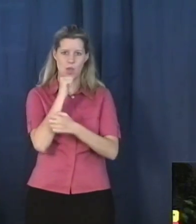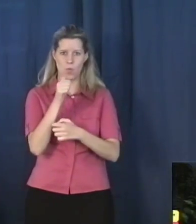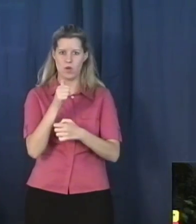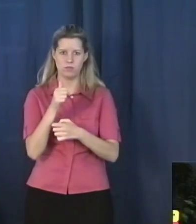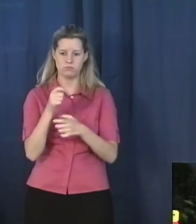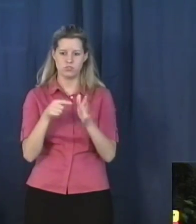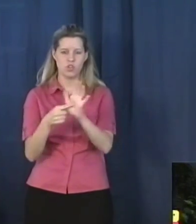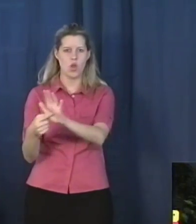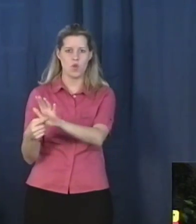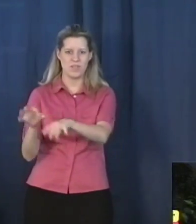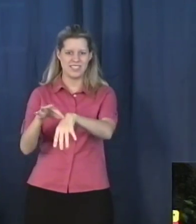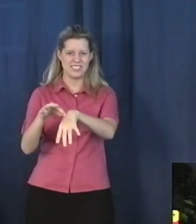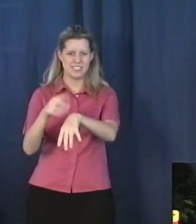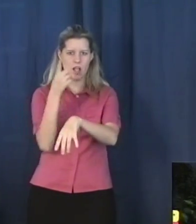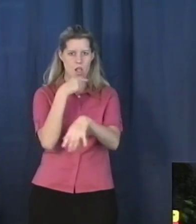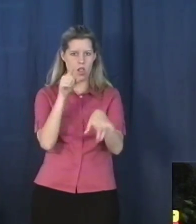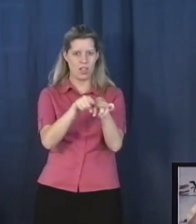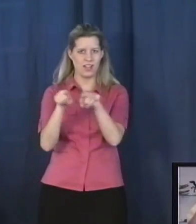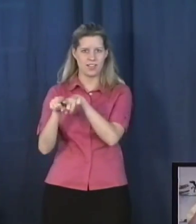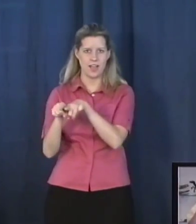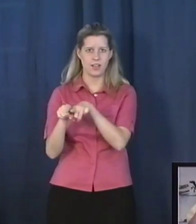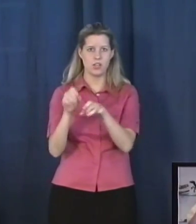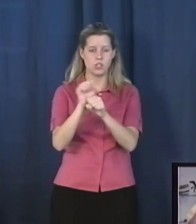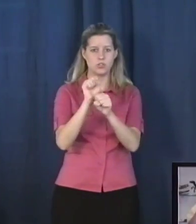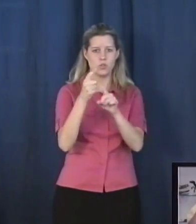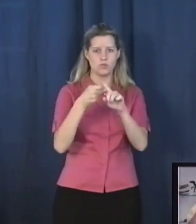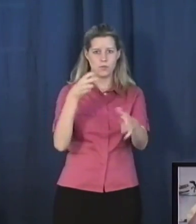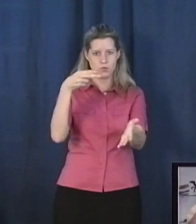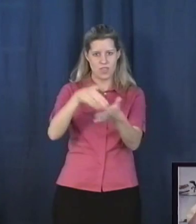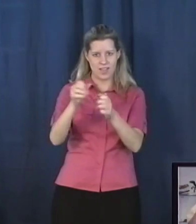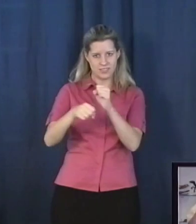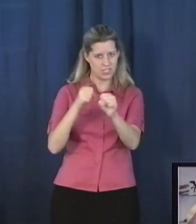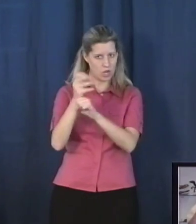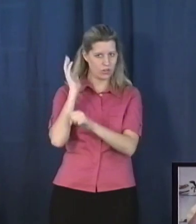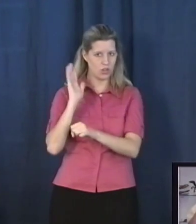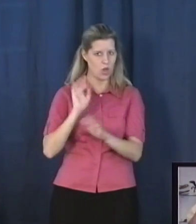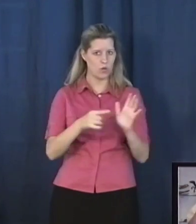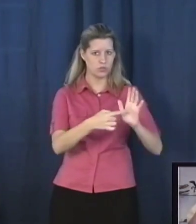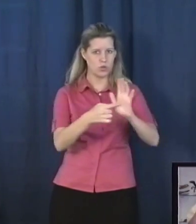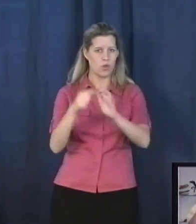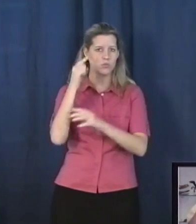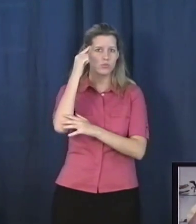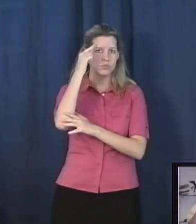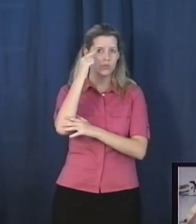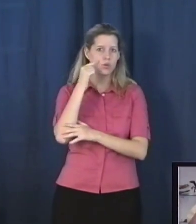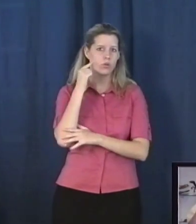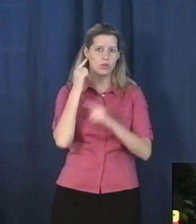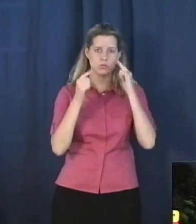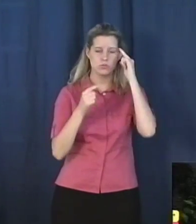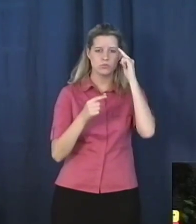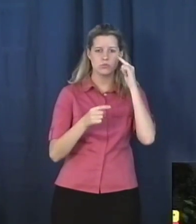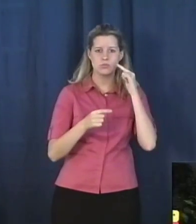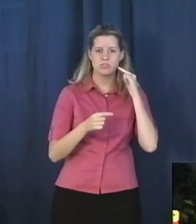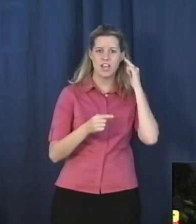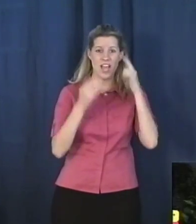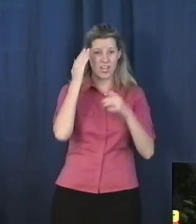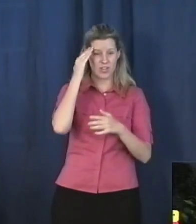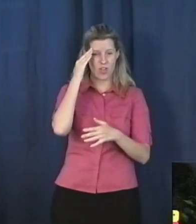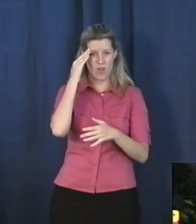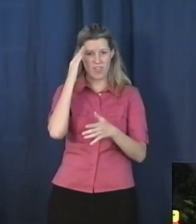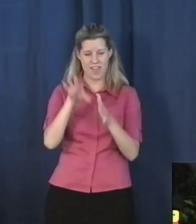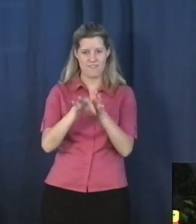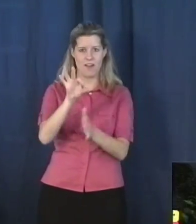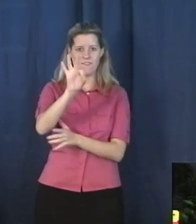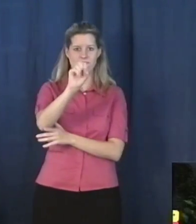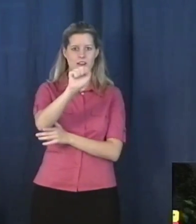what the skin looked like. Here's these stones from 2,000 years ago showing circles on the side. You know, they found fossilized